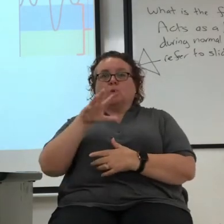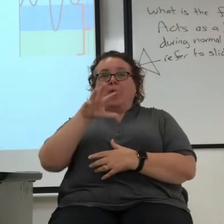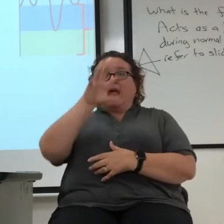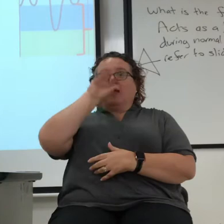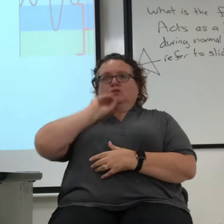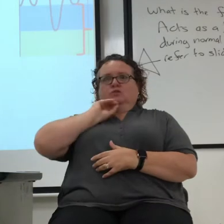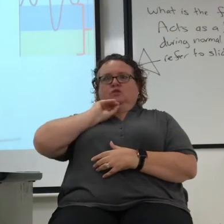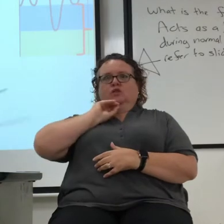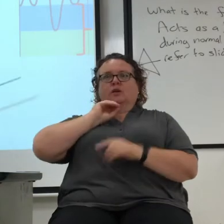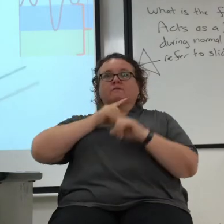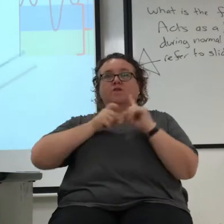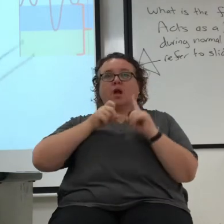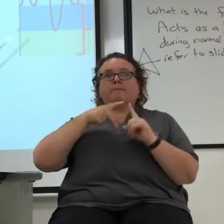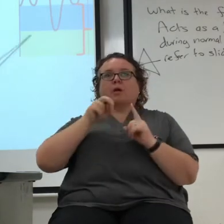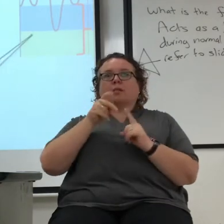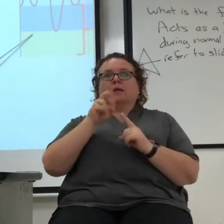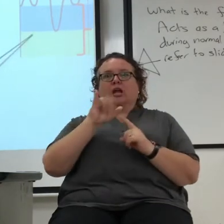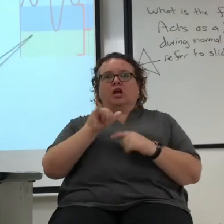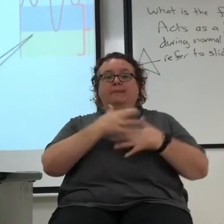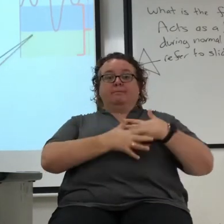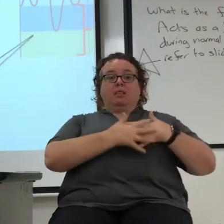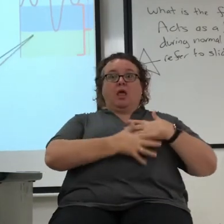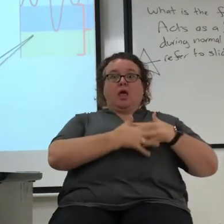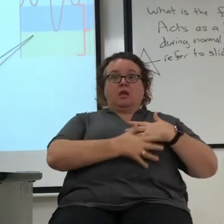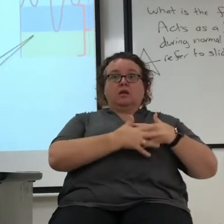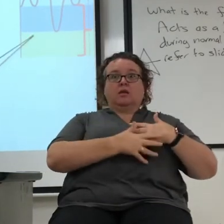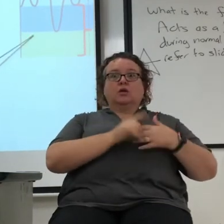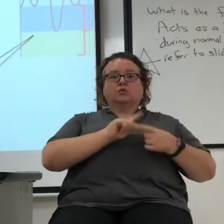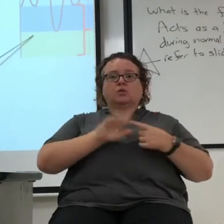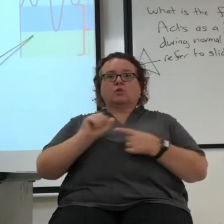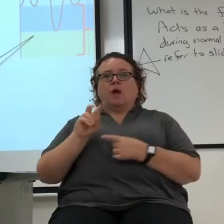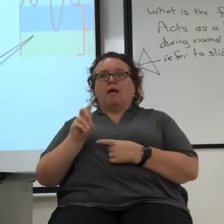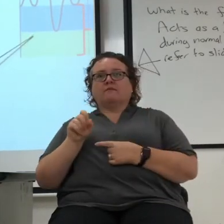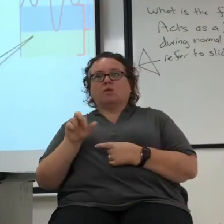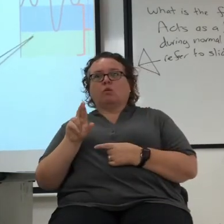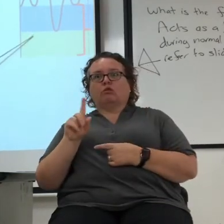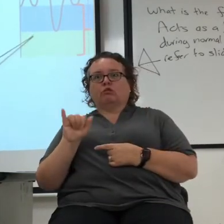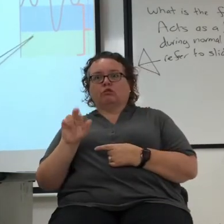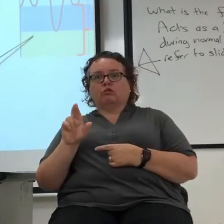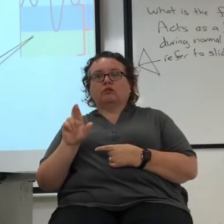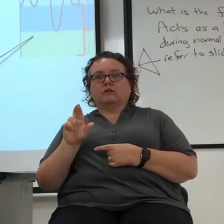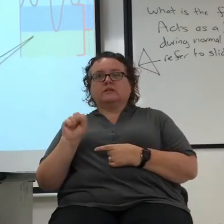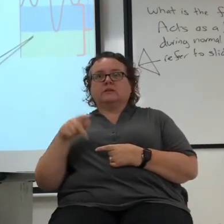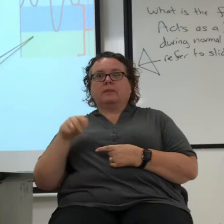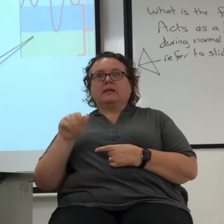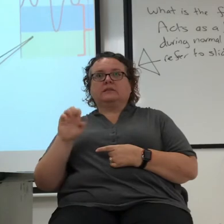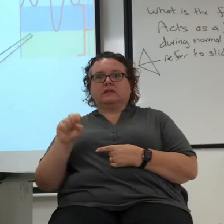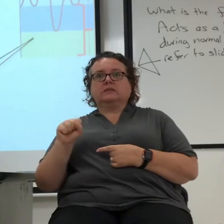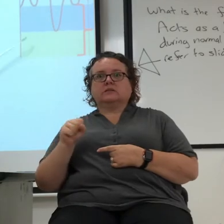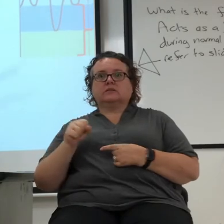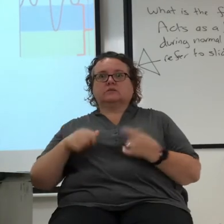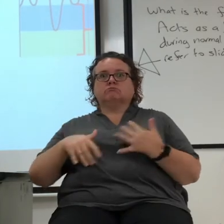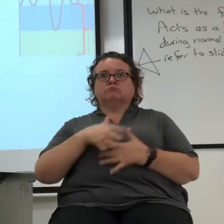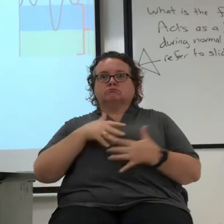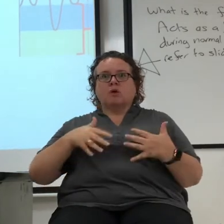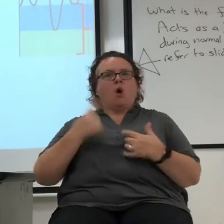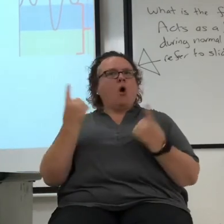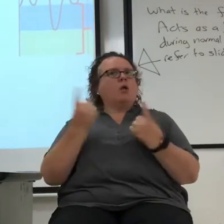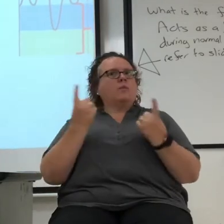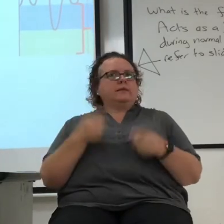enter from pulmonary blood to your alveolar spaces. Okay, it's always